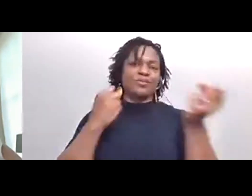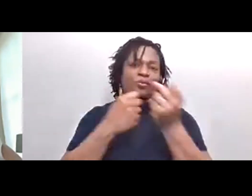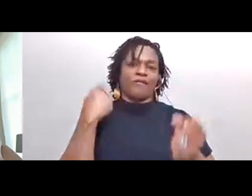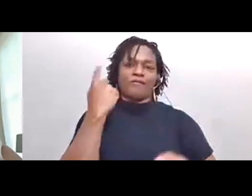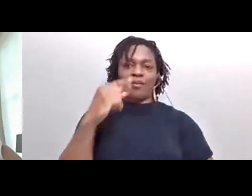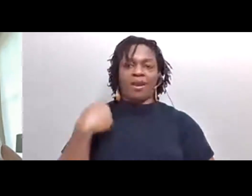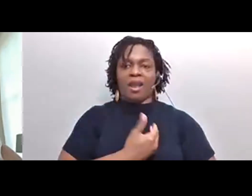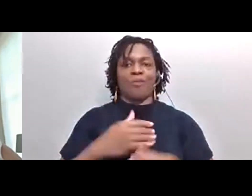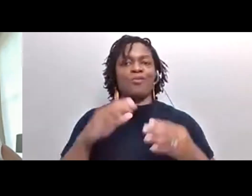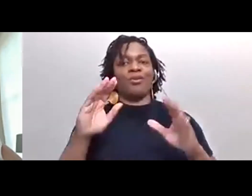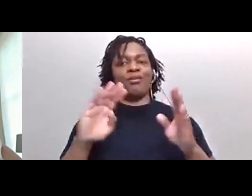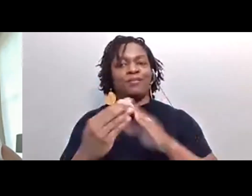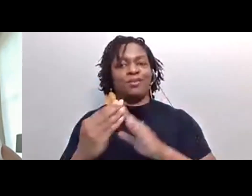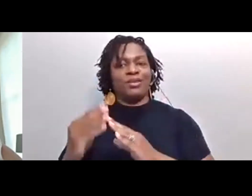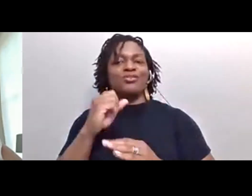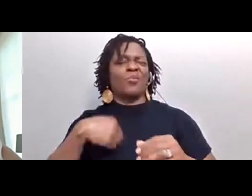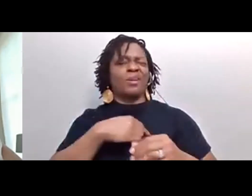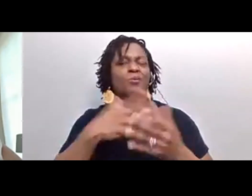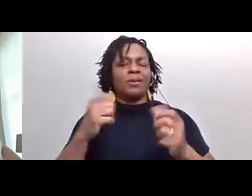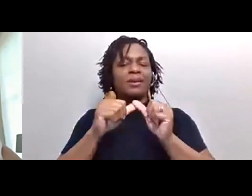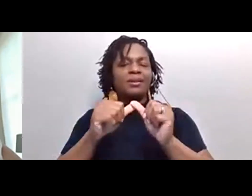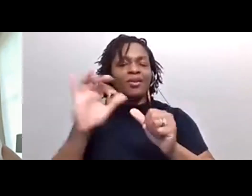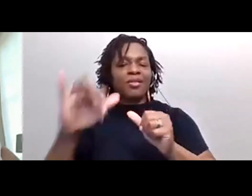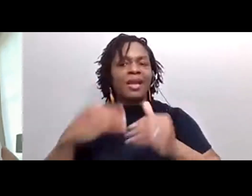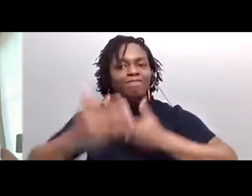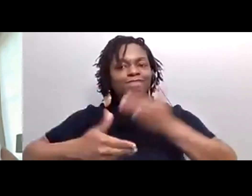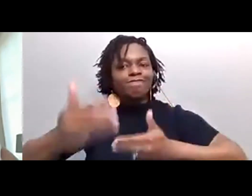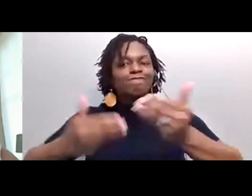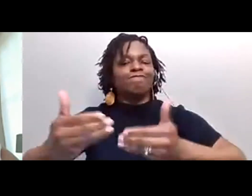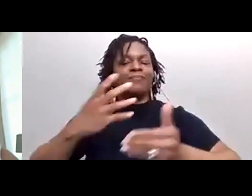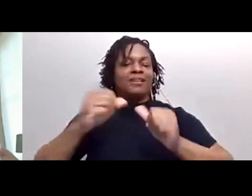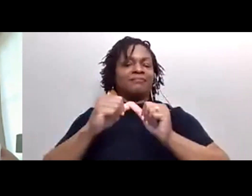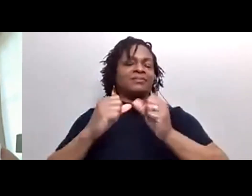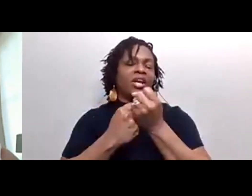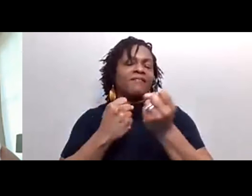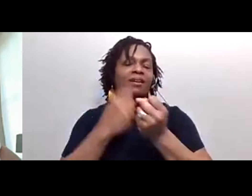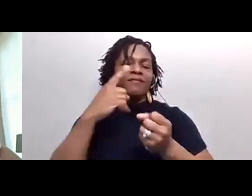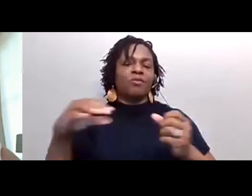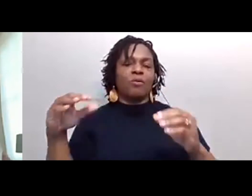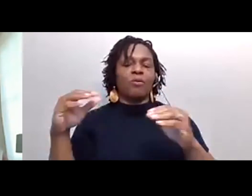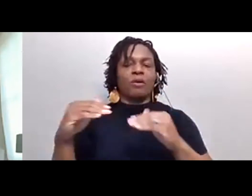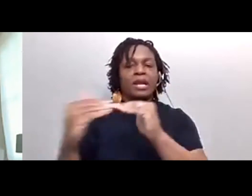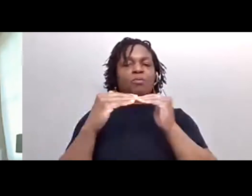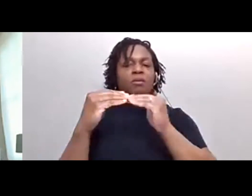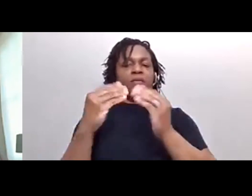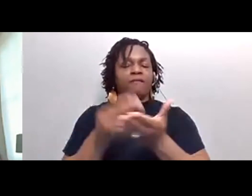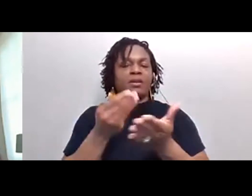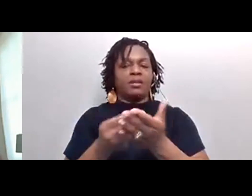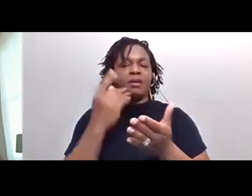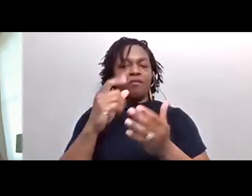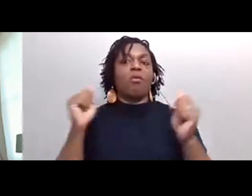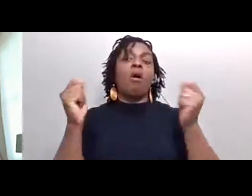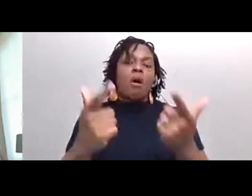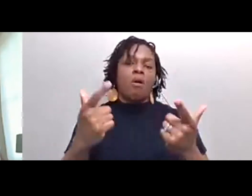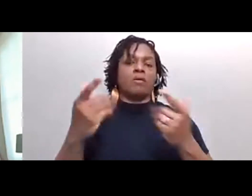of momentum going forward and also continue to advocate for equitable funding across all of the